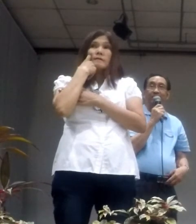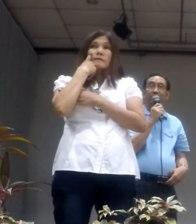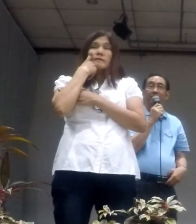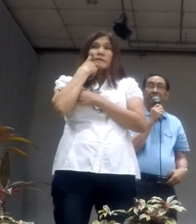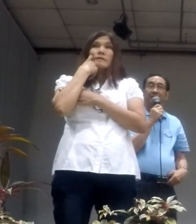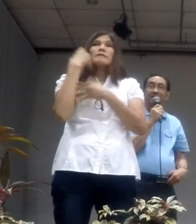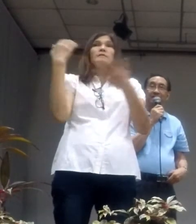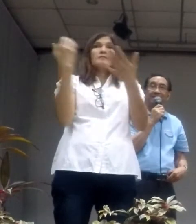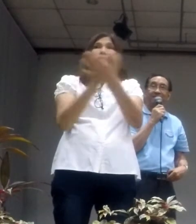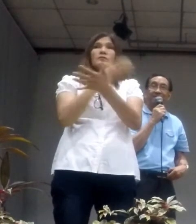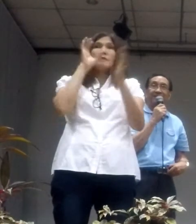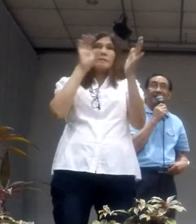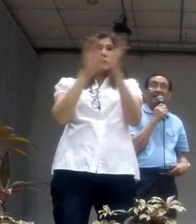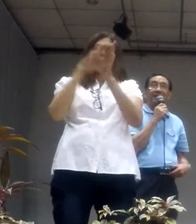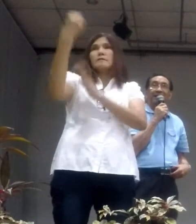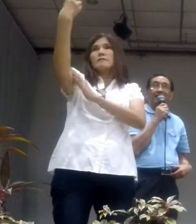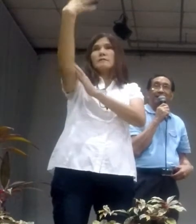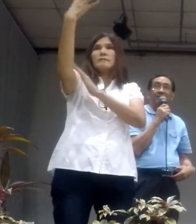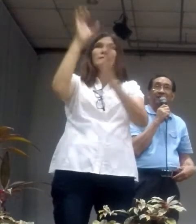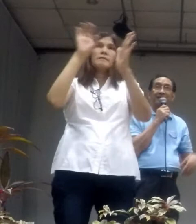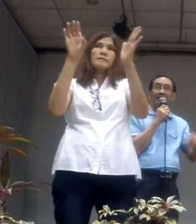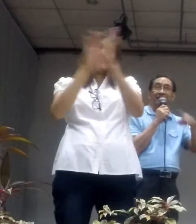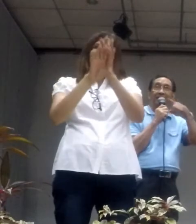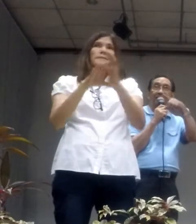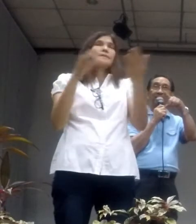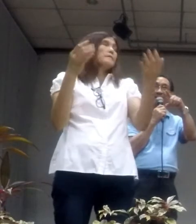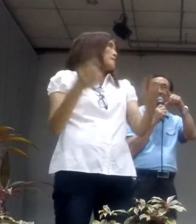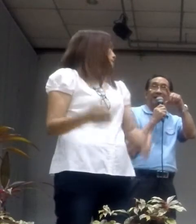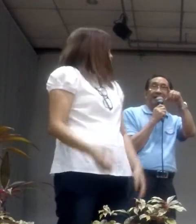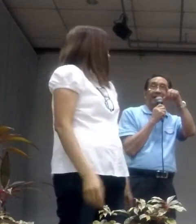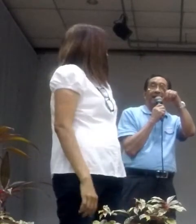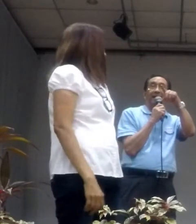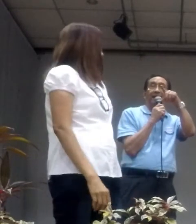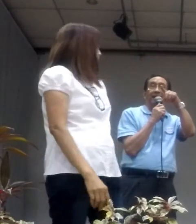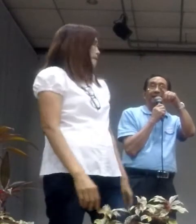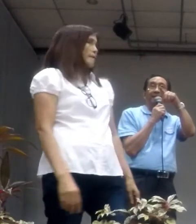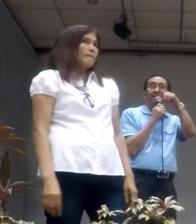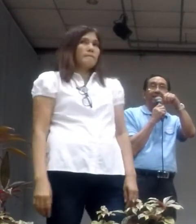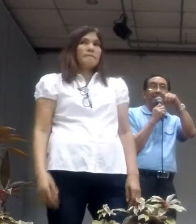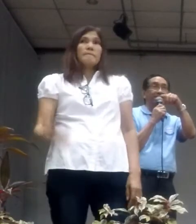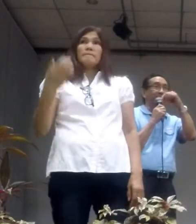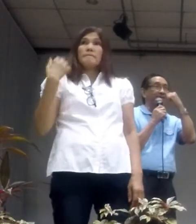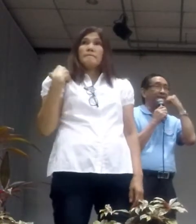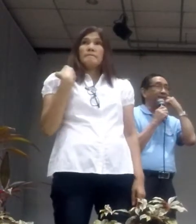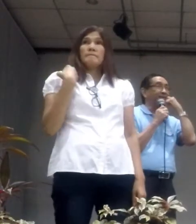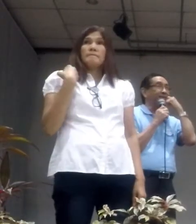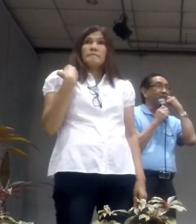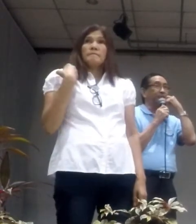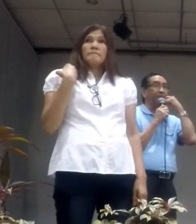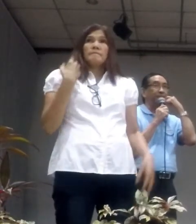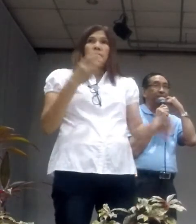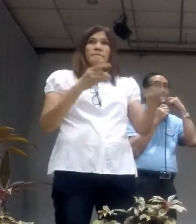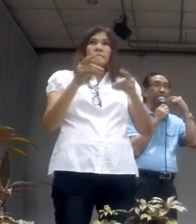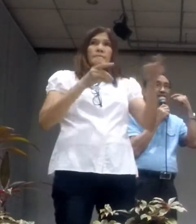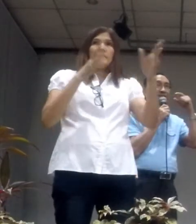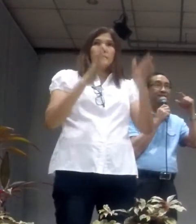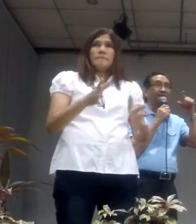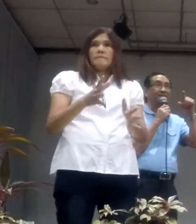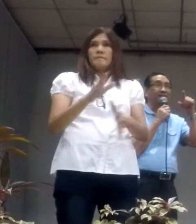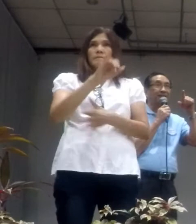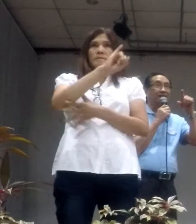The new members? Because I think Director Juby, where's